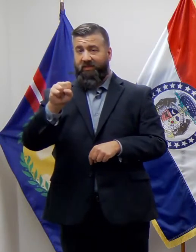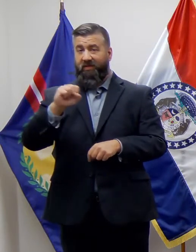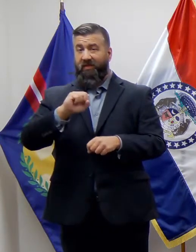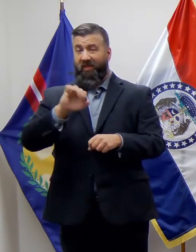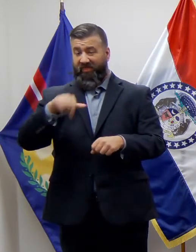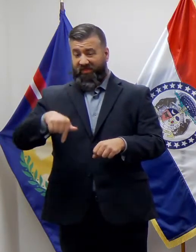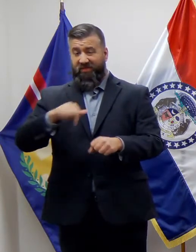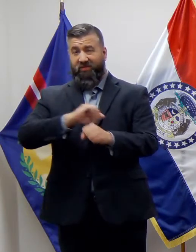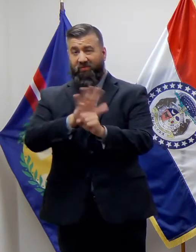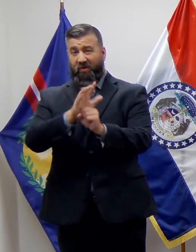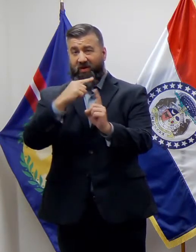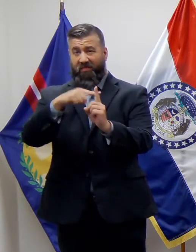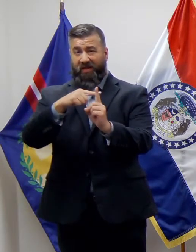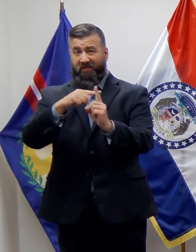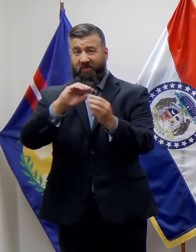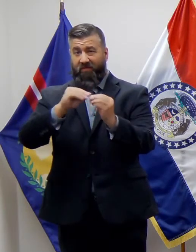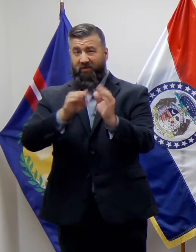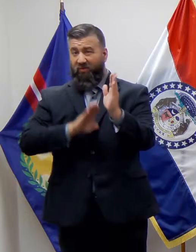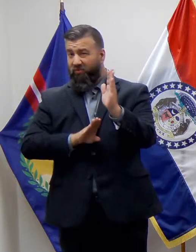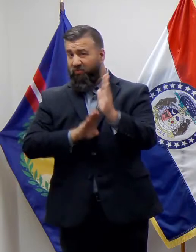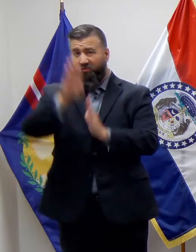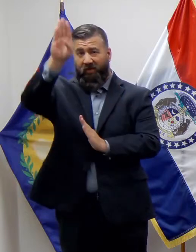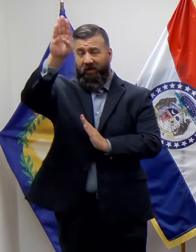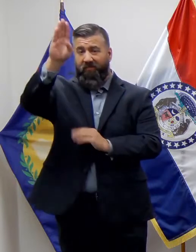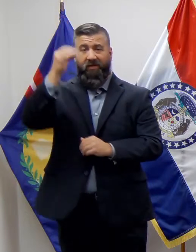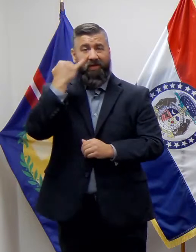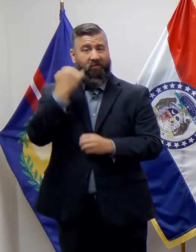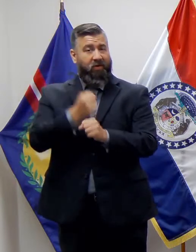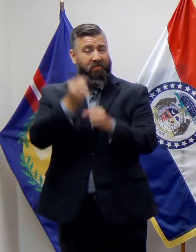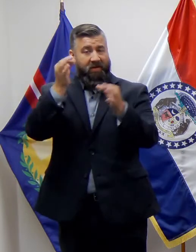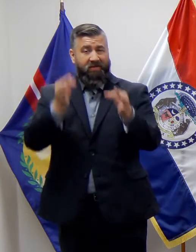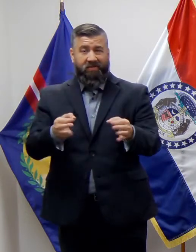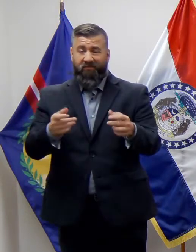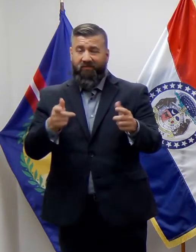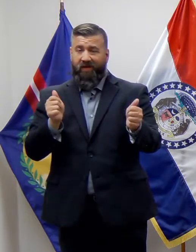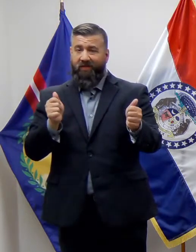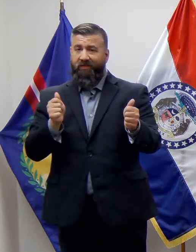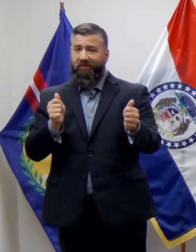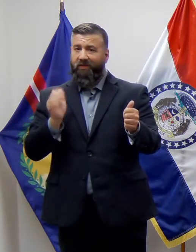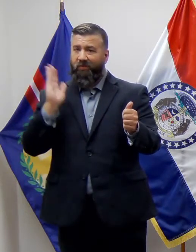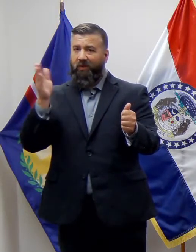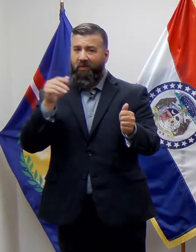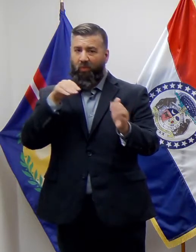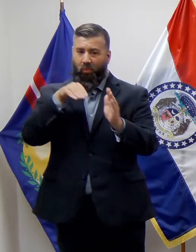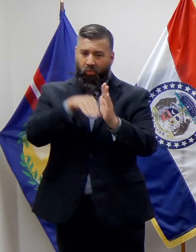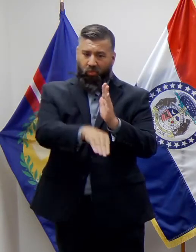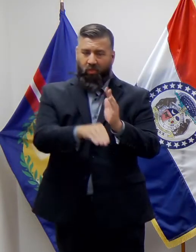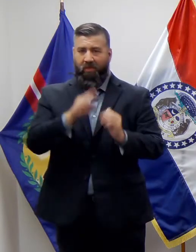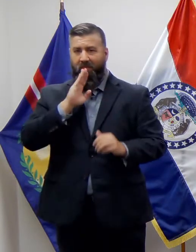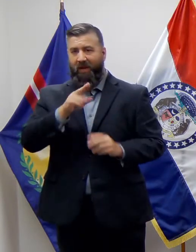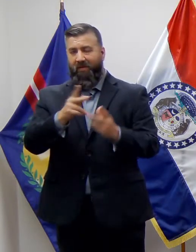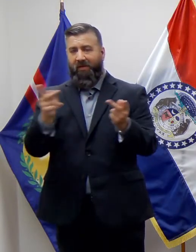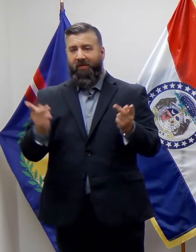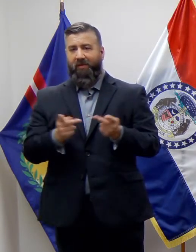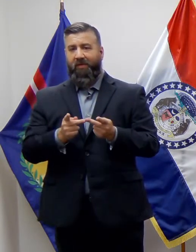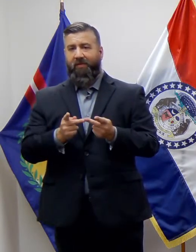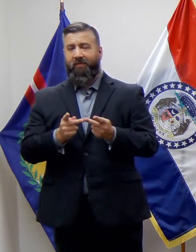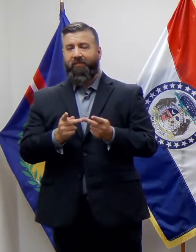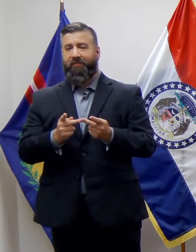is shooting straight up. And if we don't make some decisions fast, we're going to be in a bad spot. And all